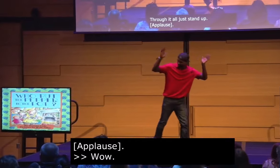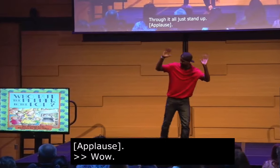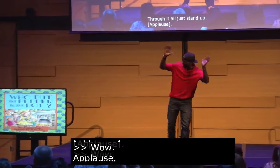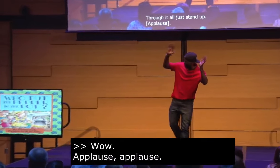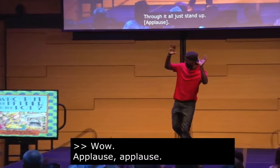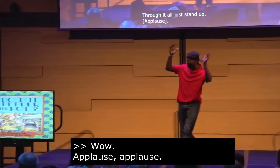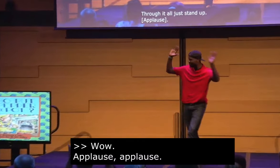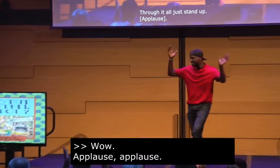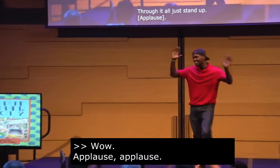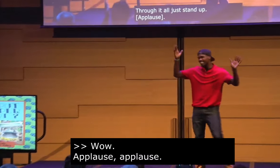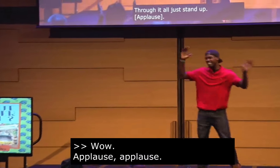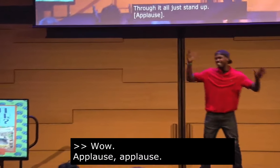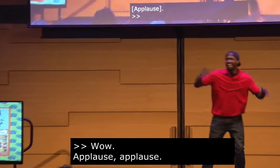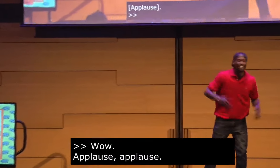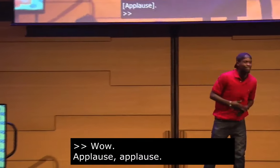Wow, applause, applause.